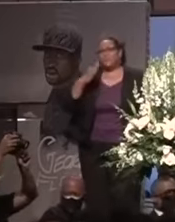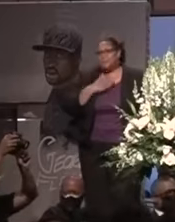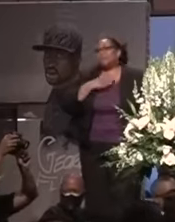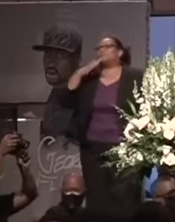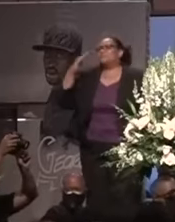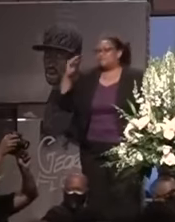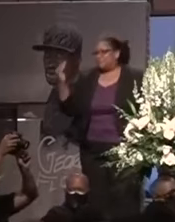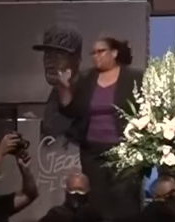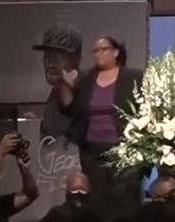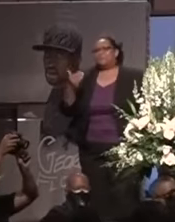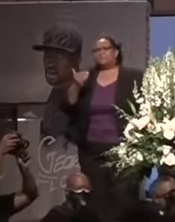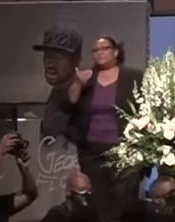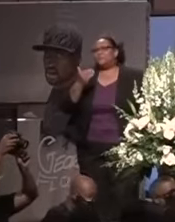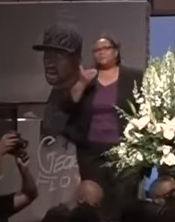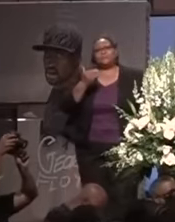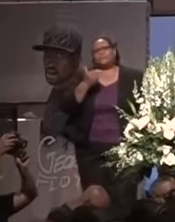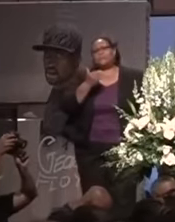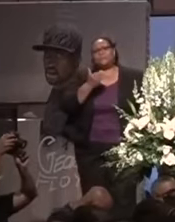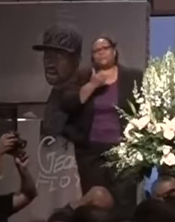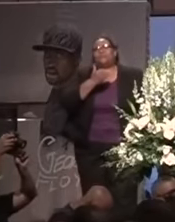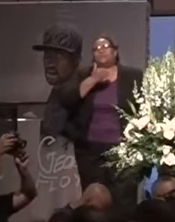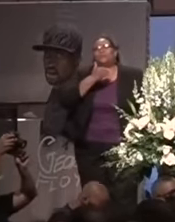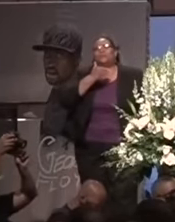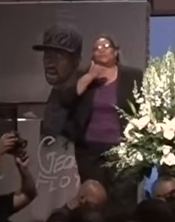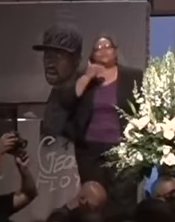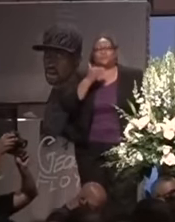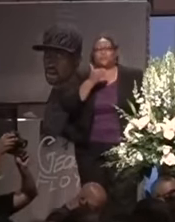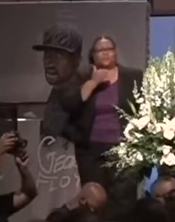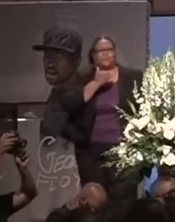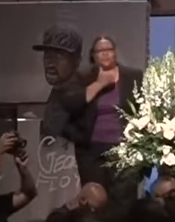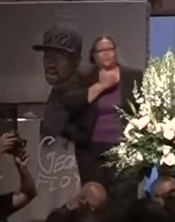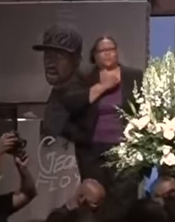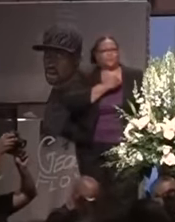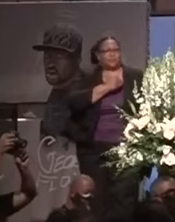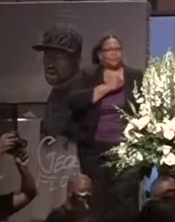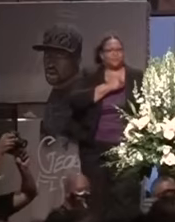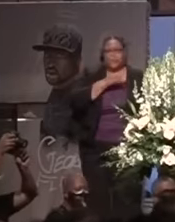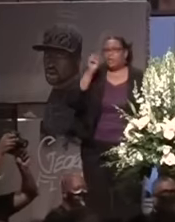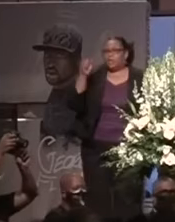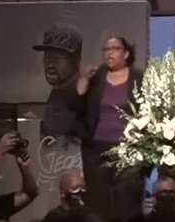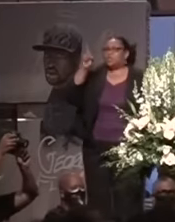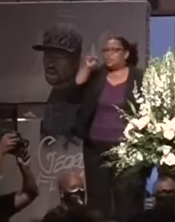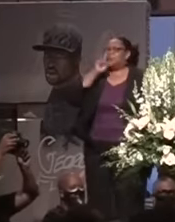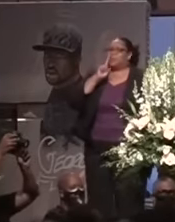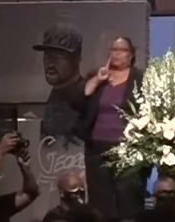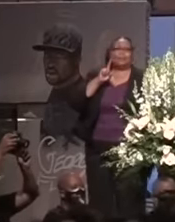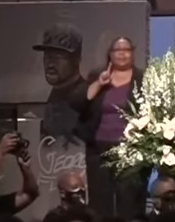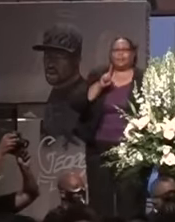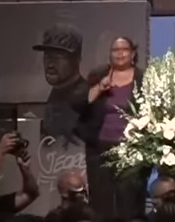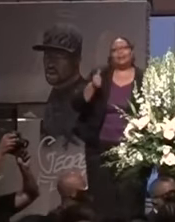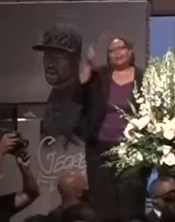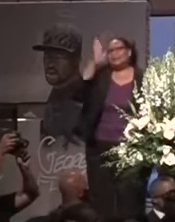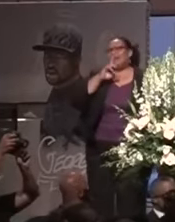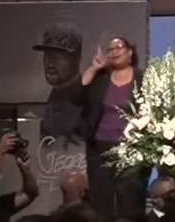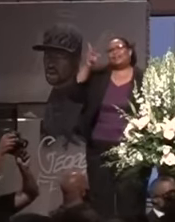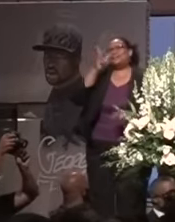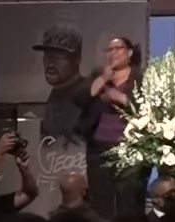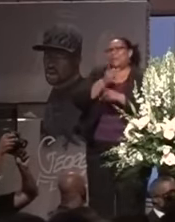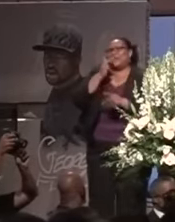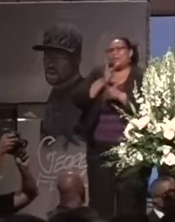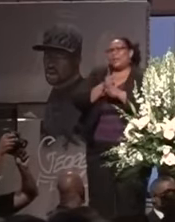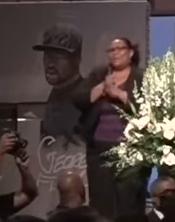everything I'm going through." Yes, he is. Yes, he is. God is a